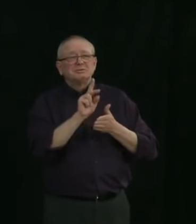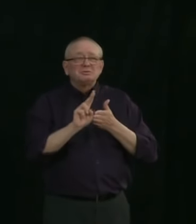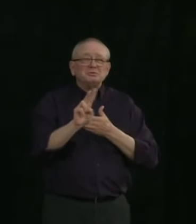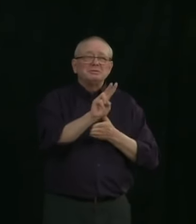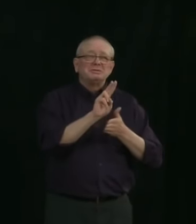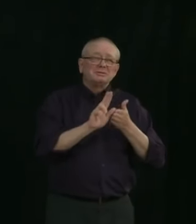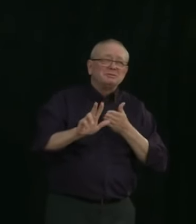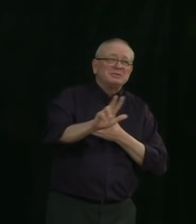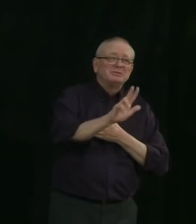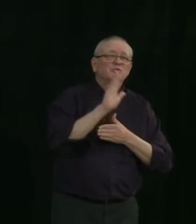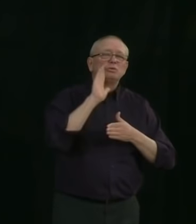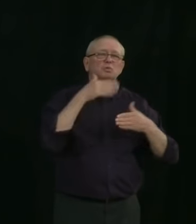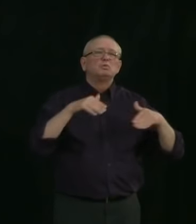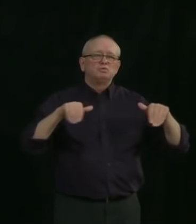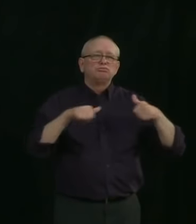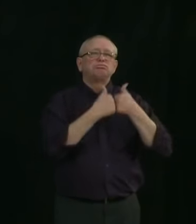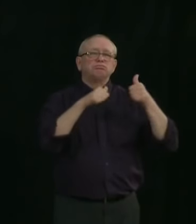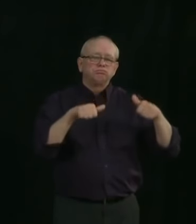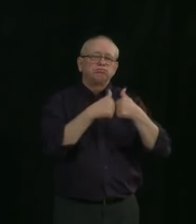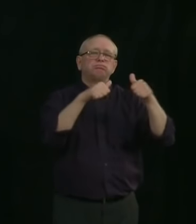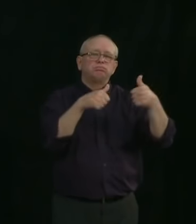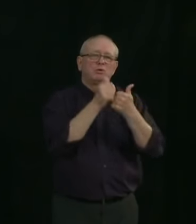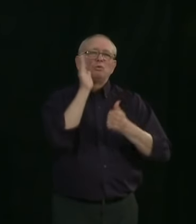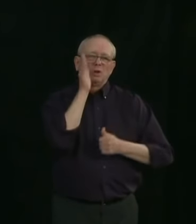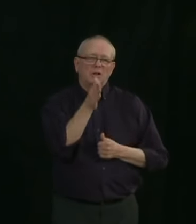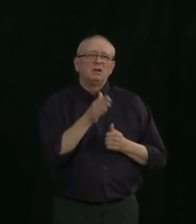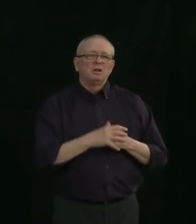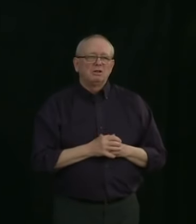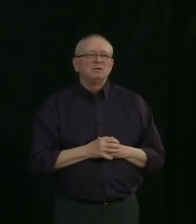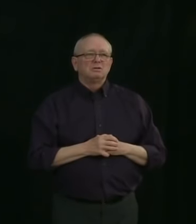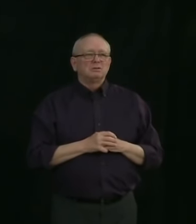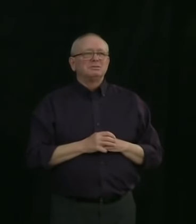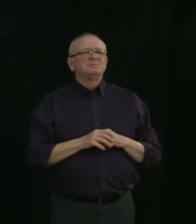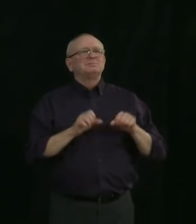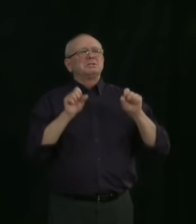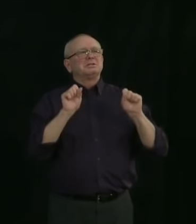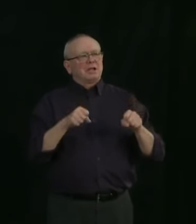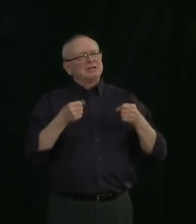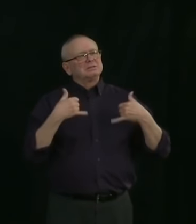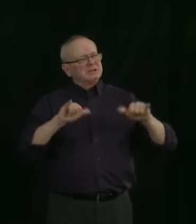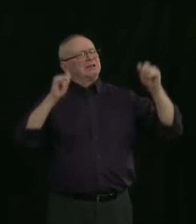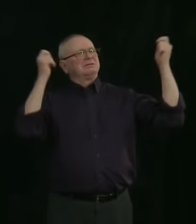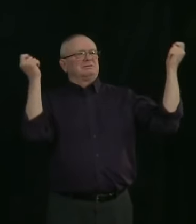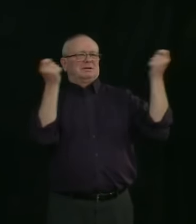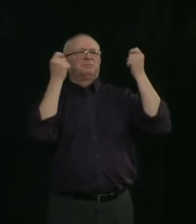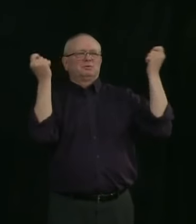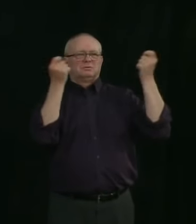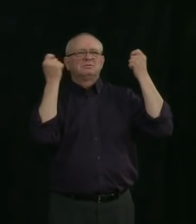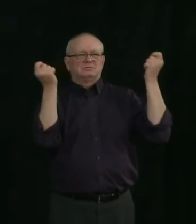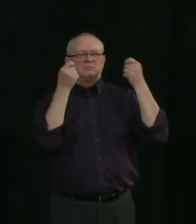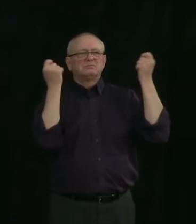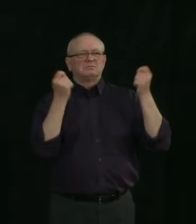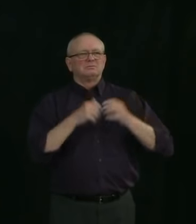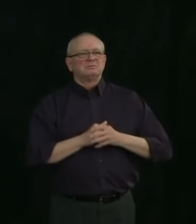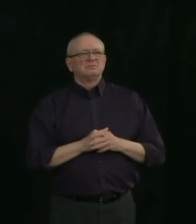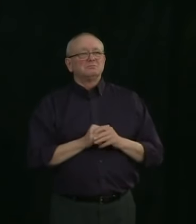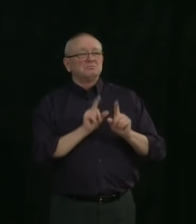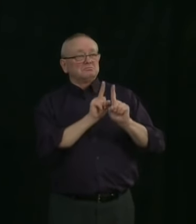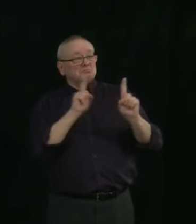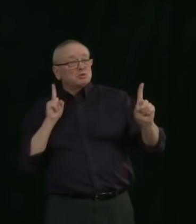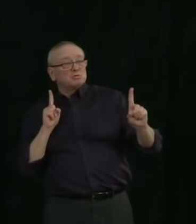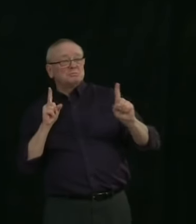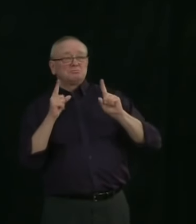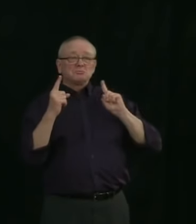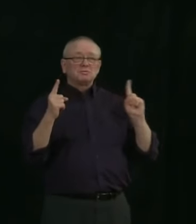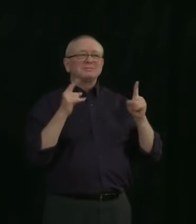hope that fact doesn't stop us from celebrating together this weekend, even if we must do so while being apart. I